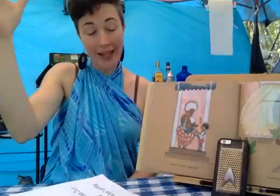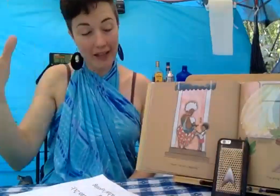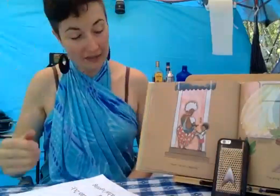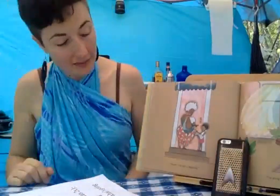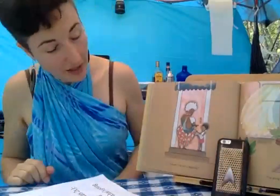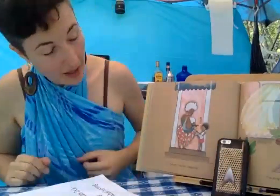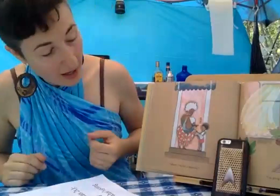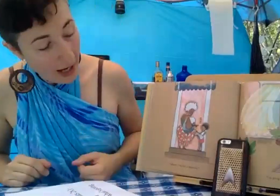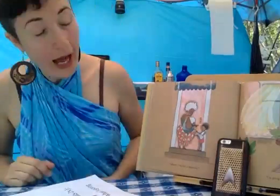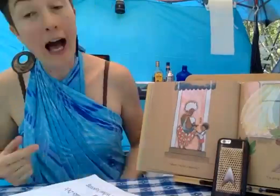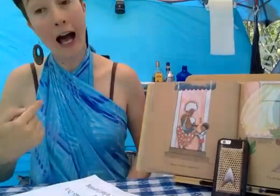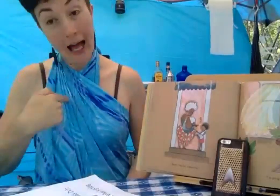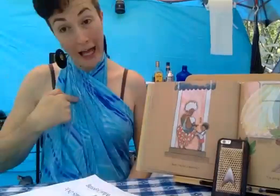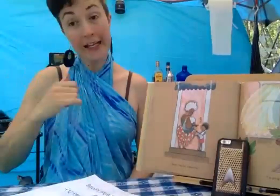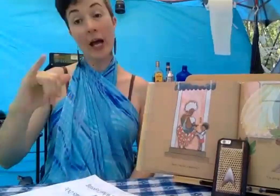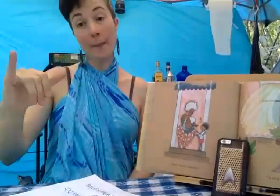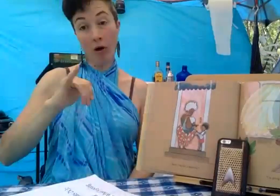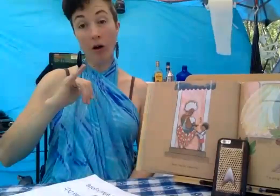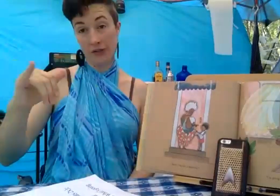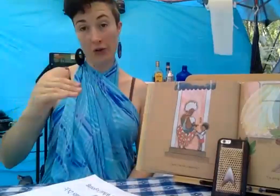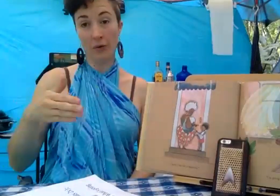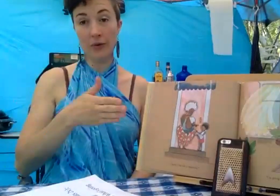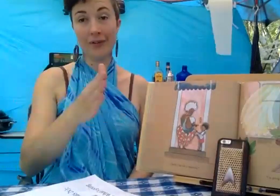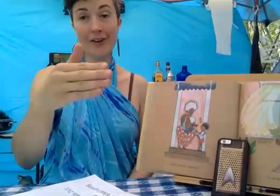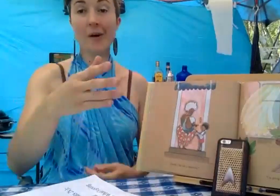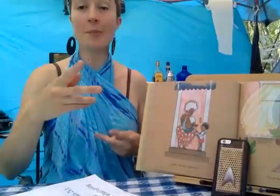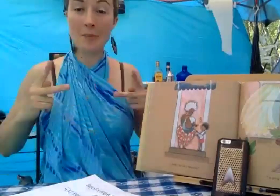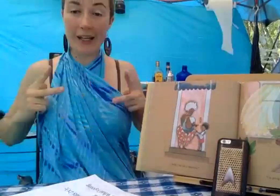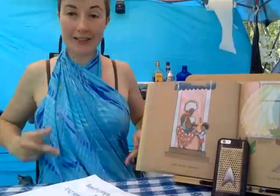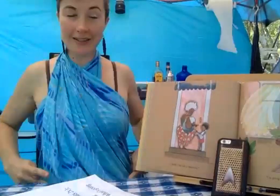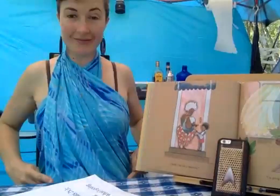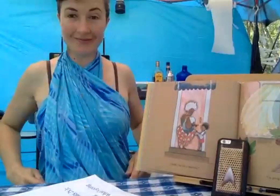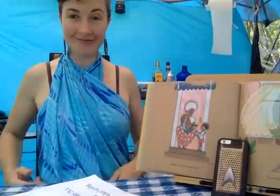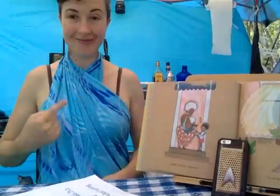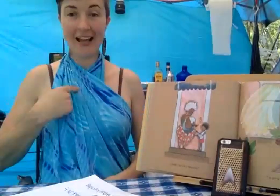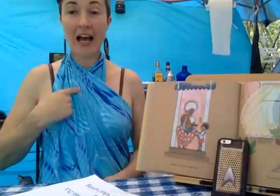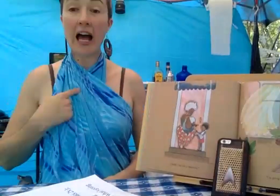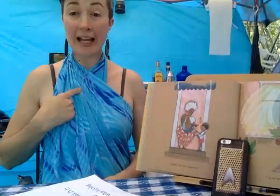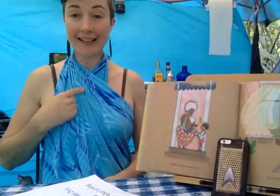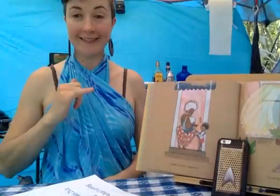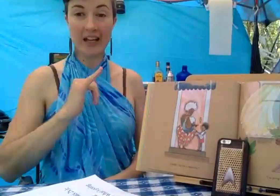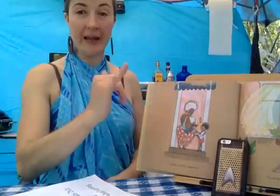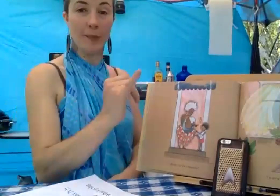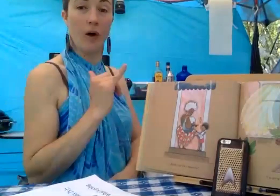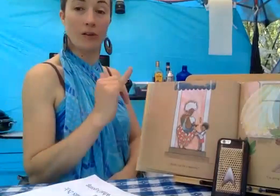Abuela, I am also a mermaid. I am